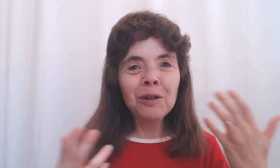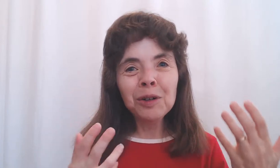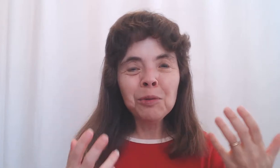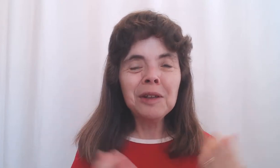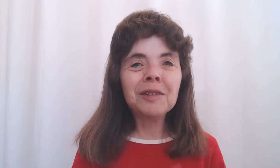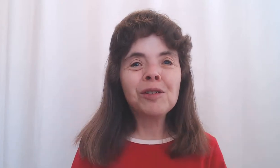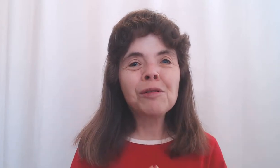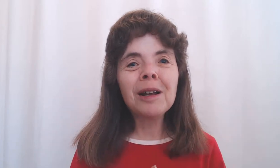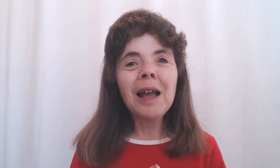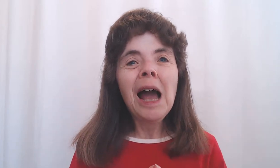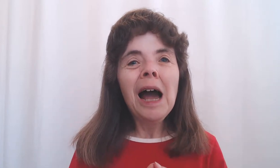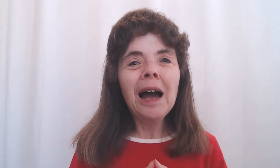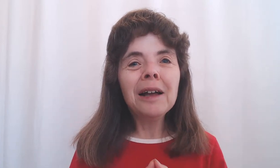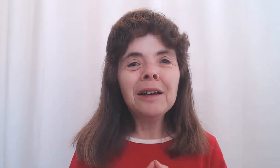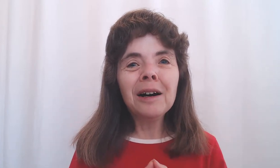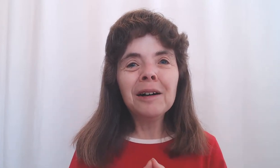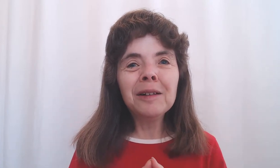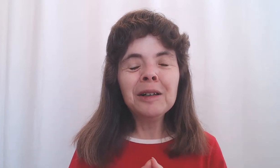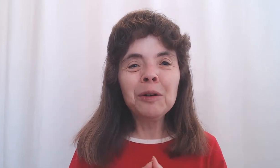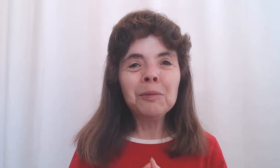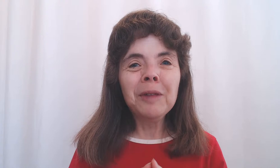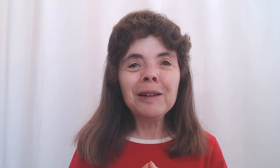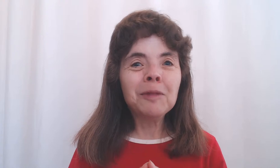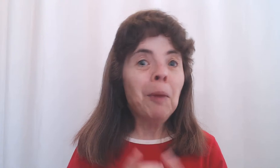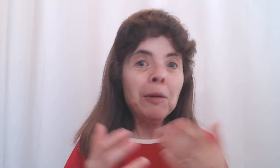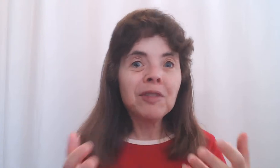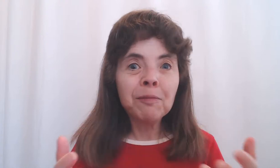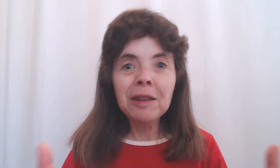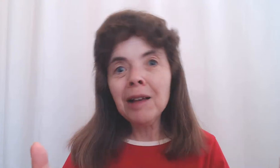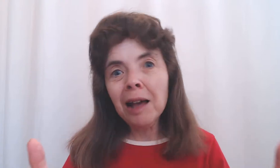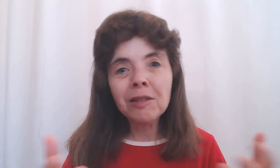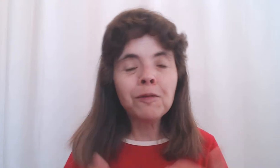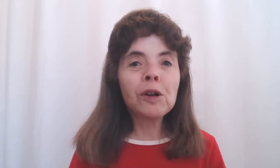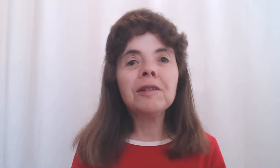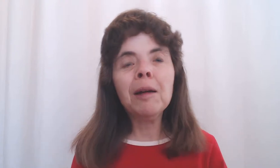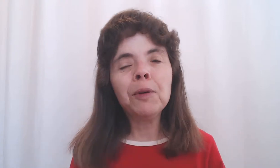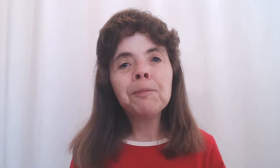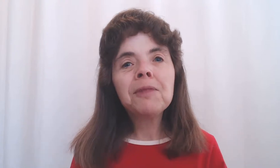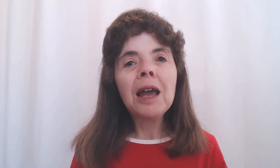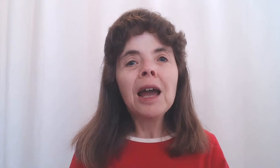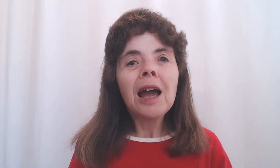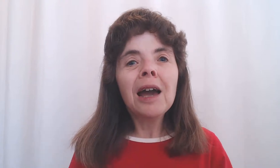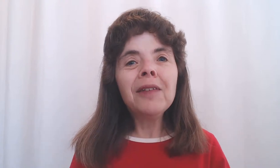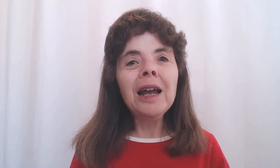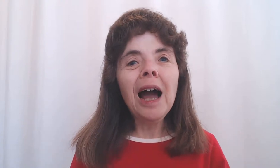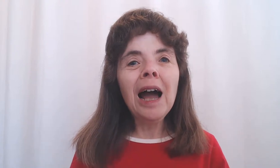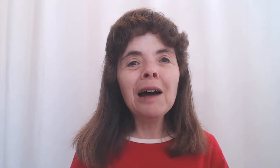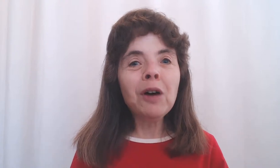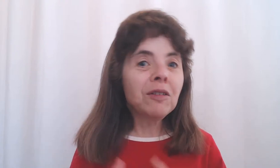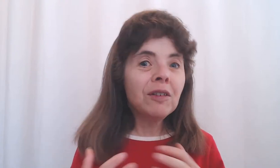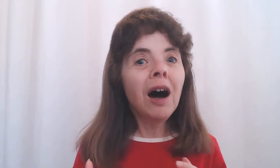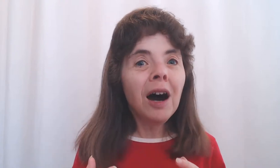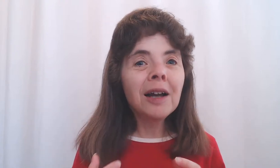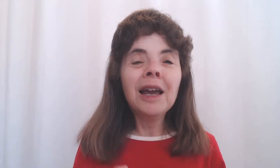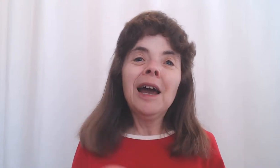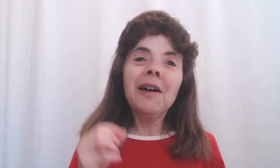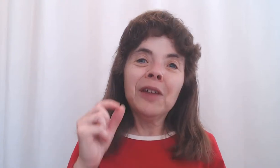early 20th century. And you know, like the Pirates of Penzans, for example, and they have a song and the,